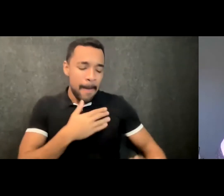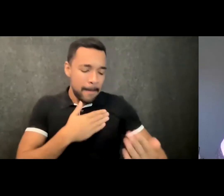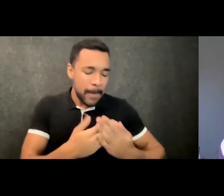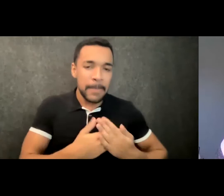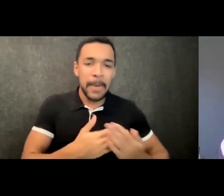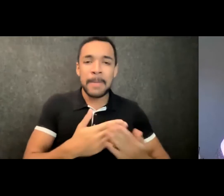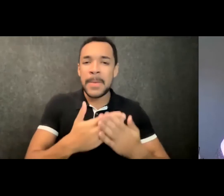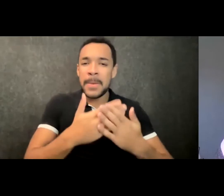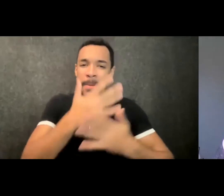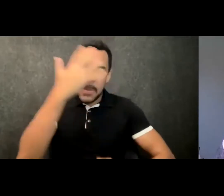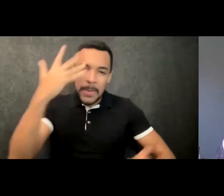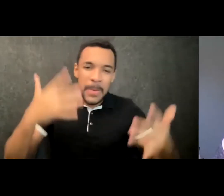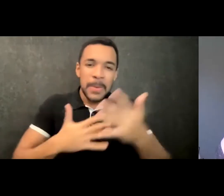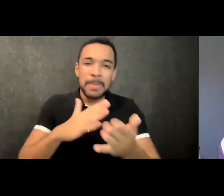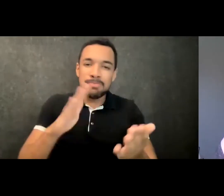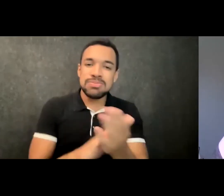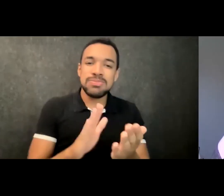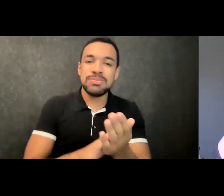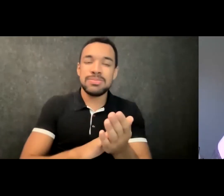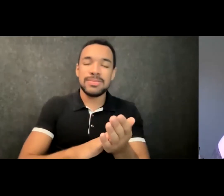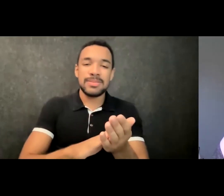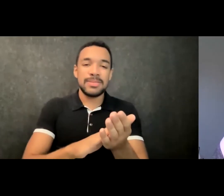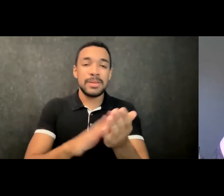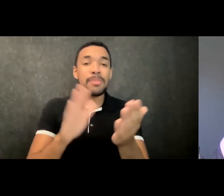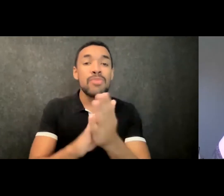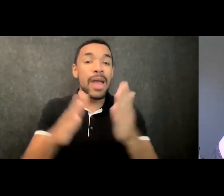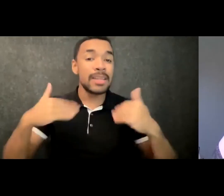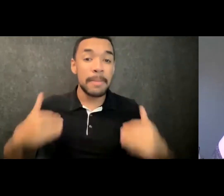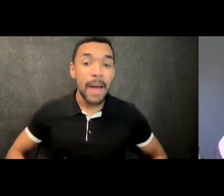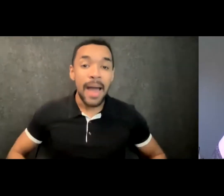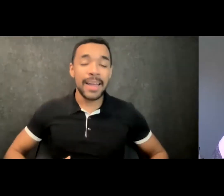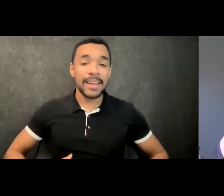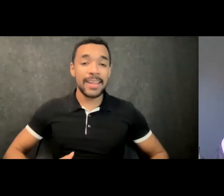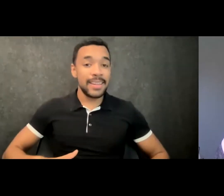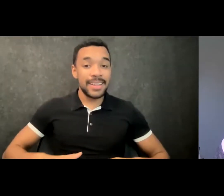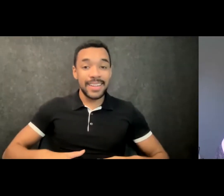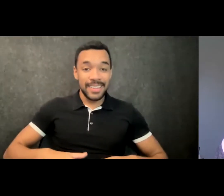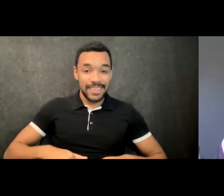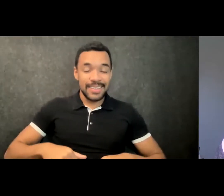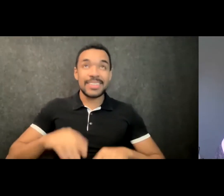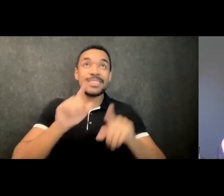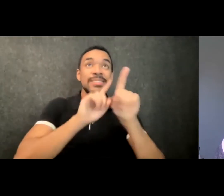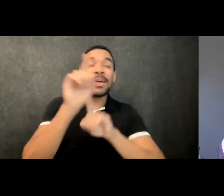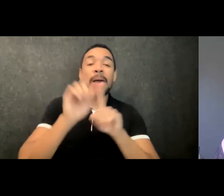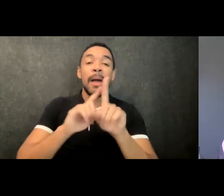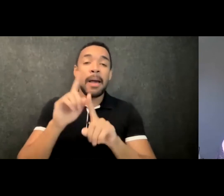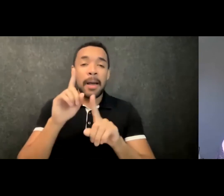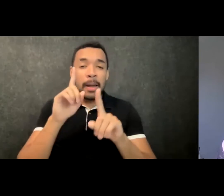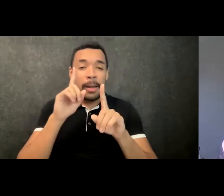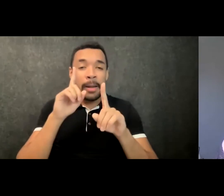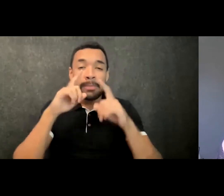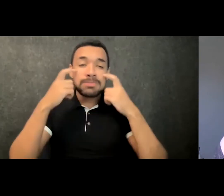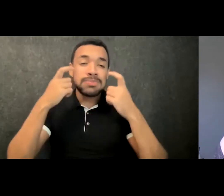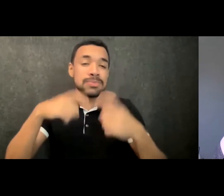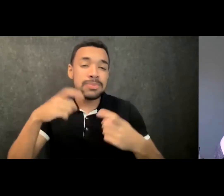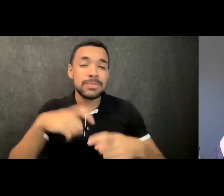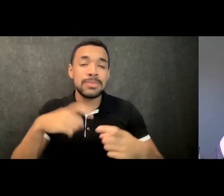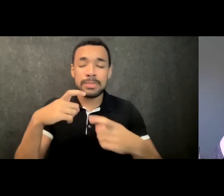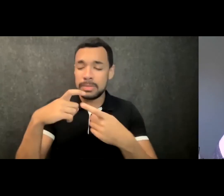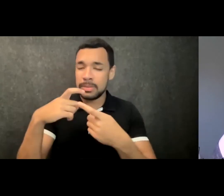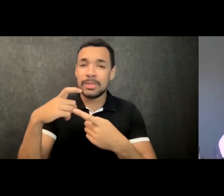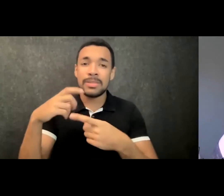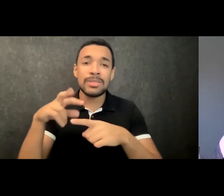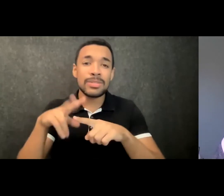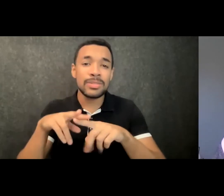to the elemental. Praise the body and its star dust, the tears cleansing salt water.